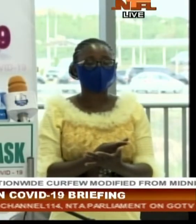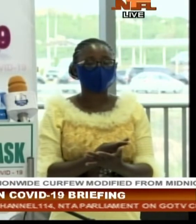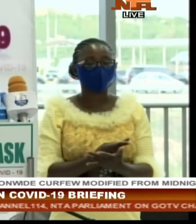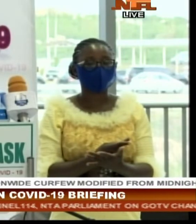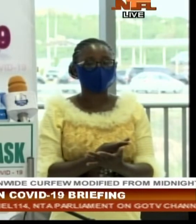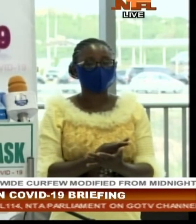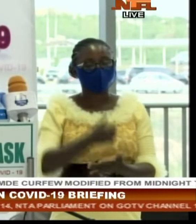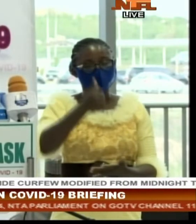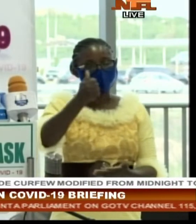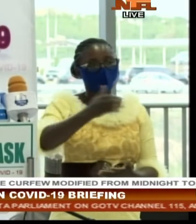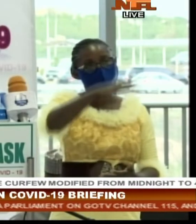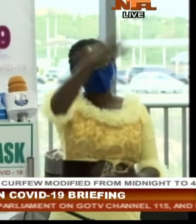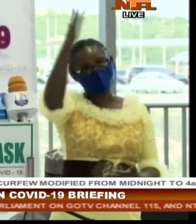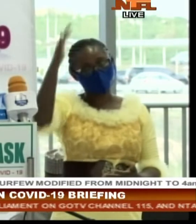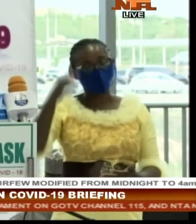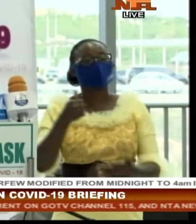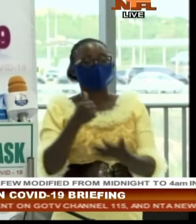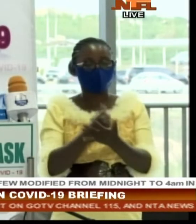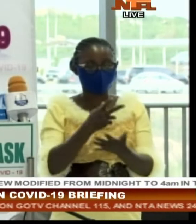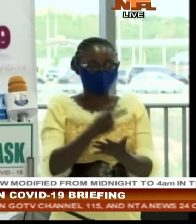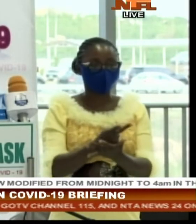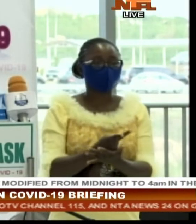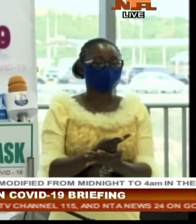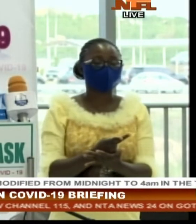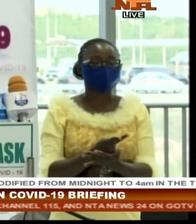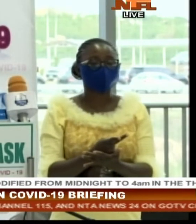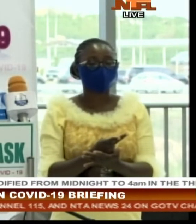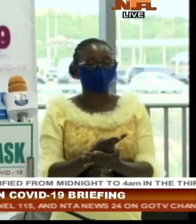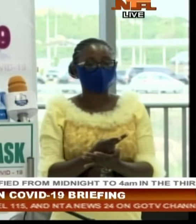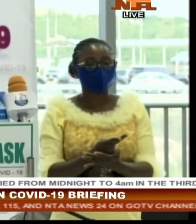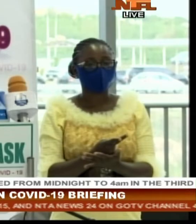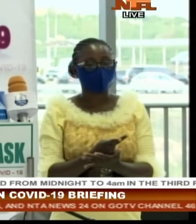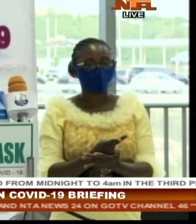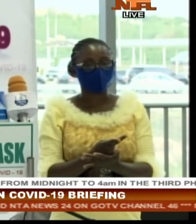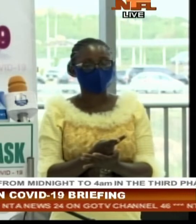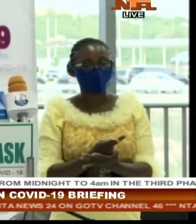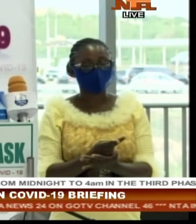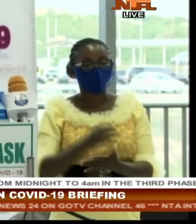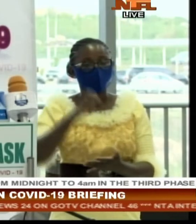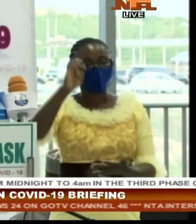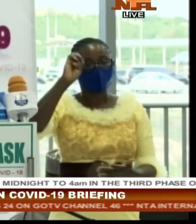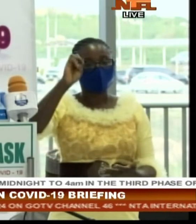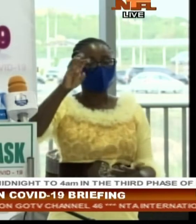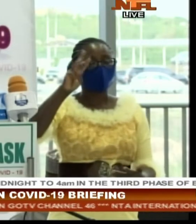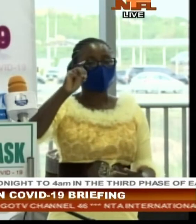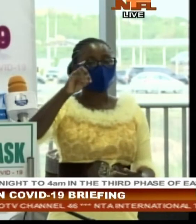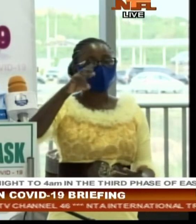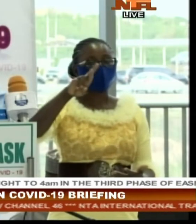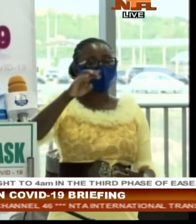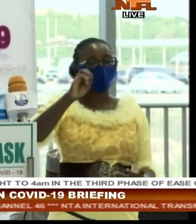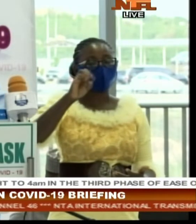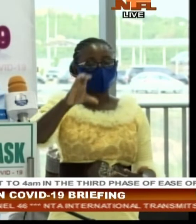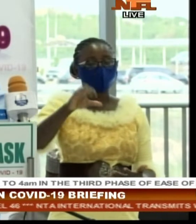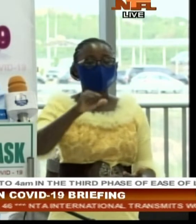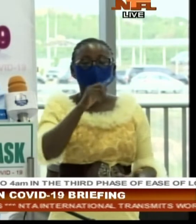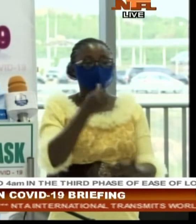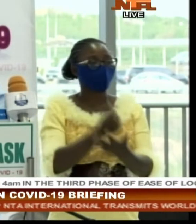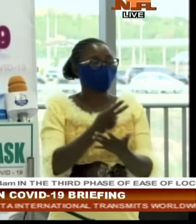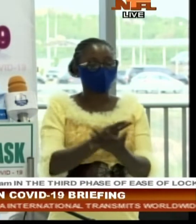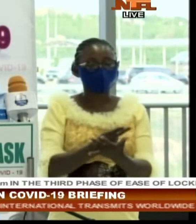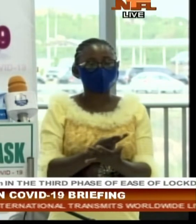Air Sky approved. Royal Air Morocco not approved.